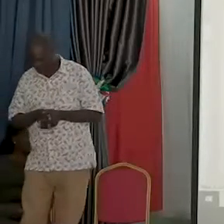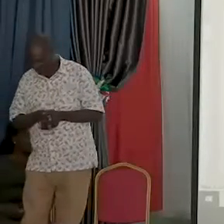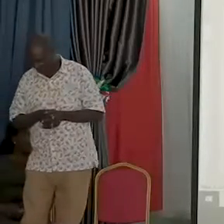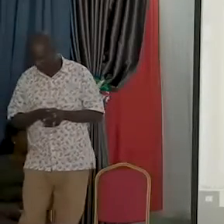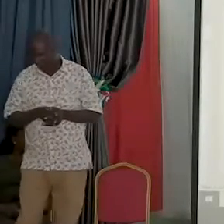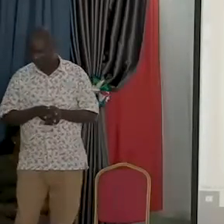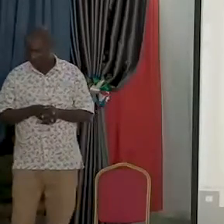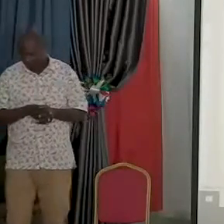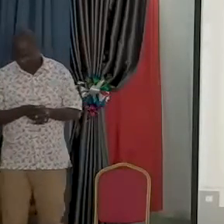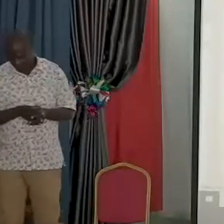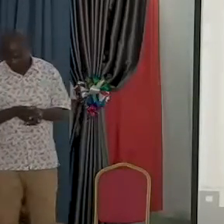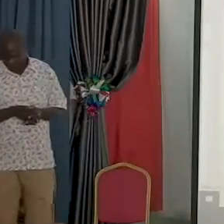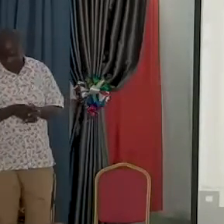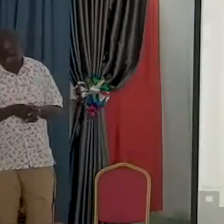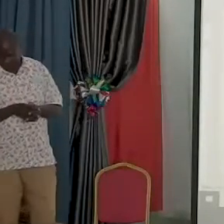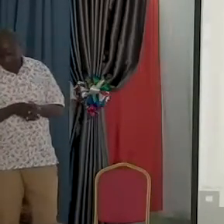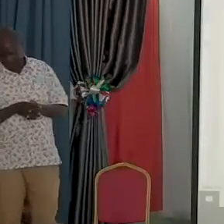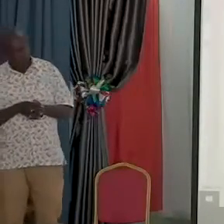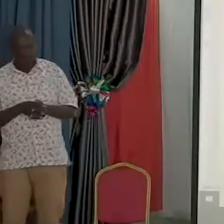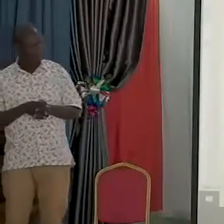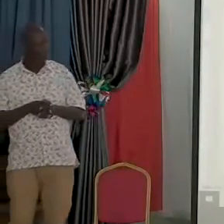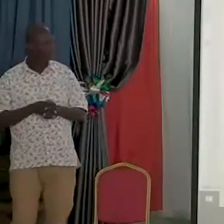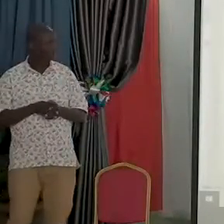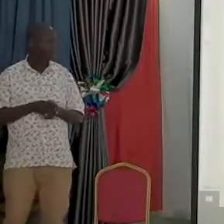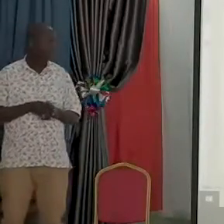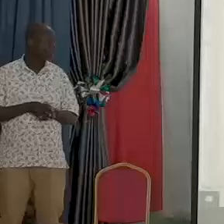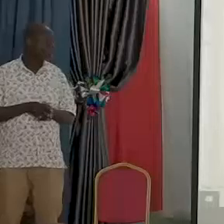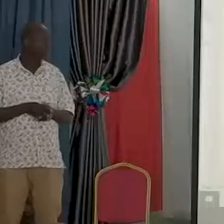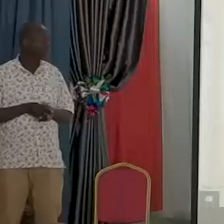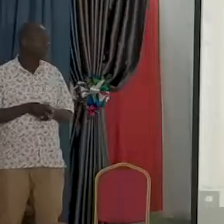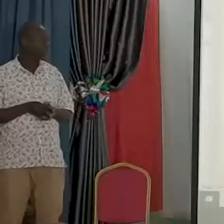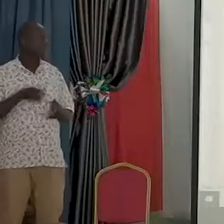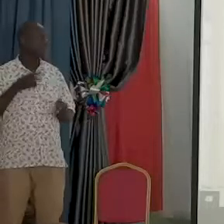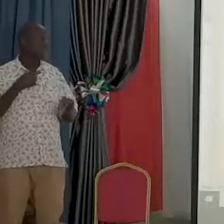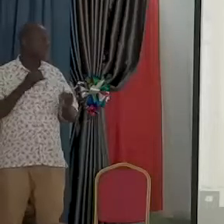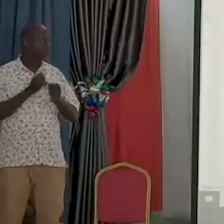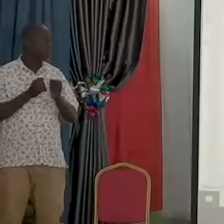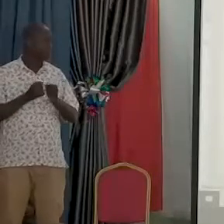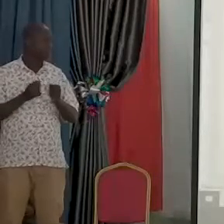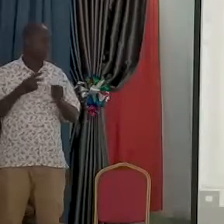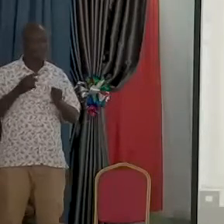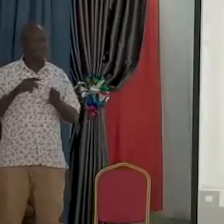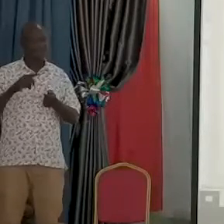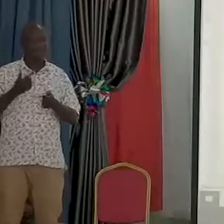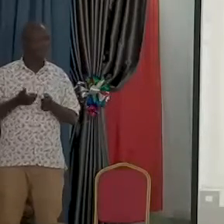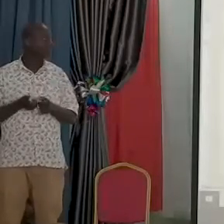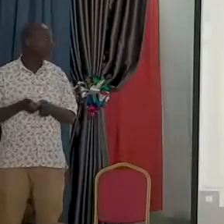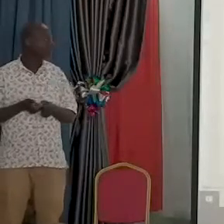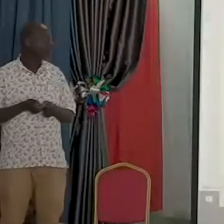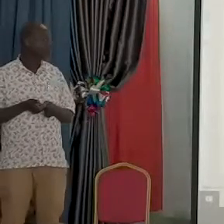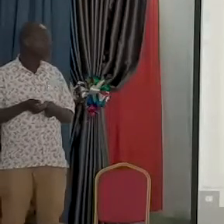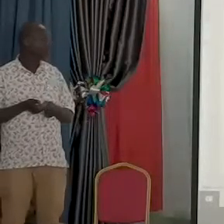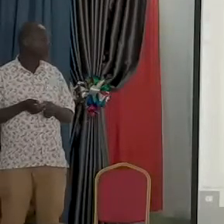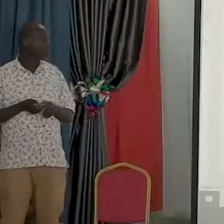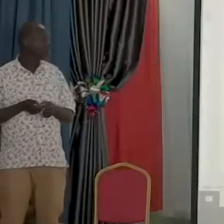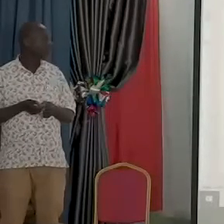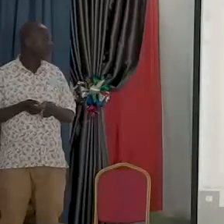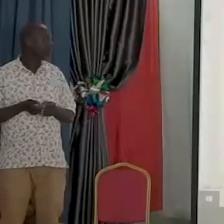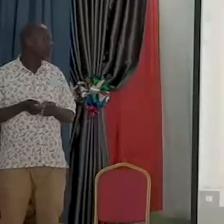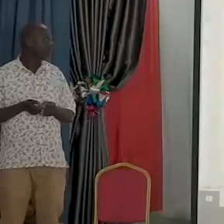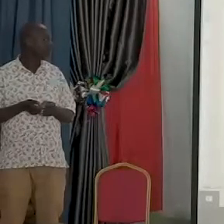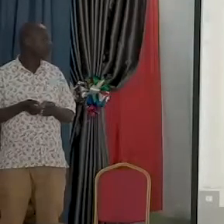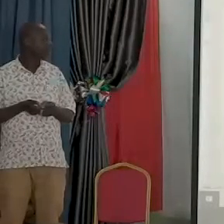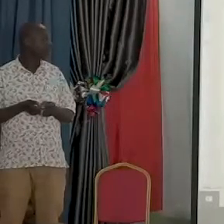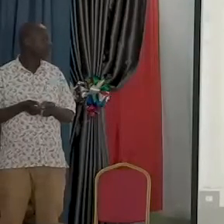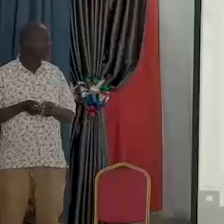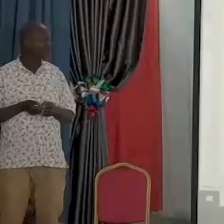Okay, these are great. Perfect. Perfect. Let's move to the next spot. Now this is where we begin to dream. There are no